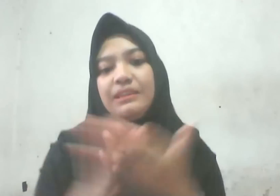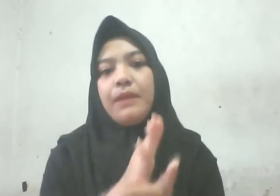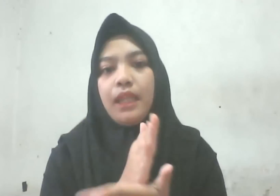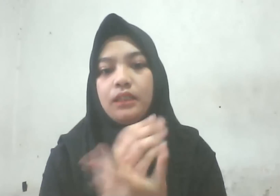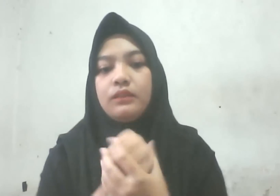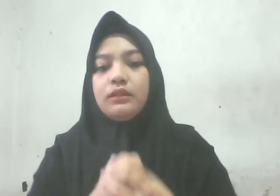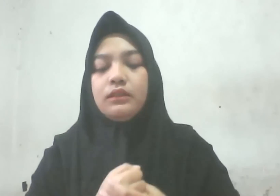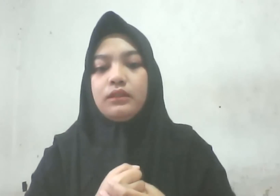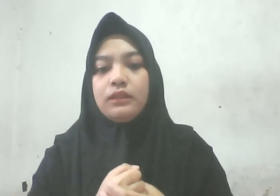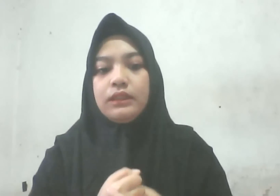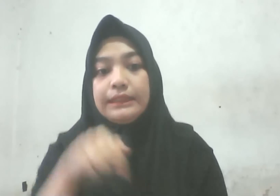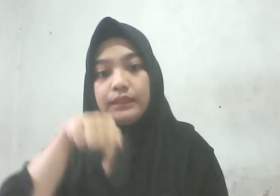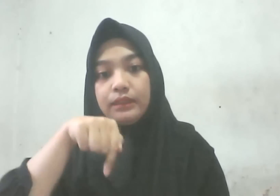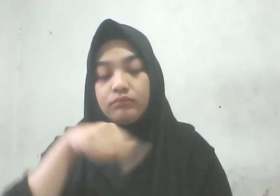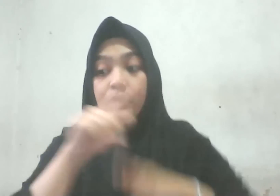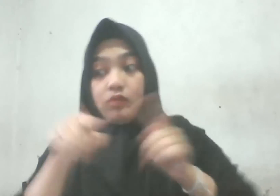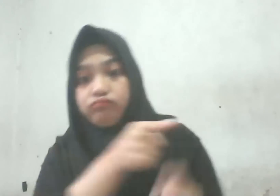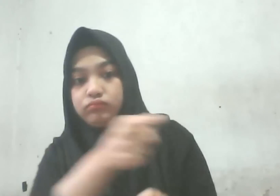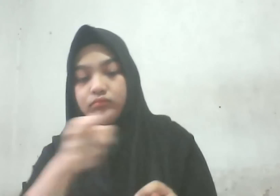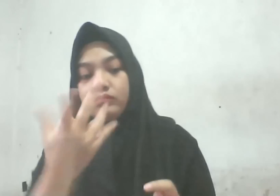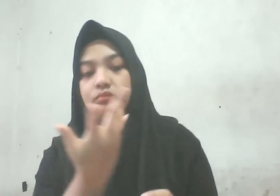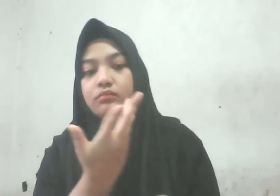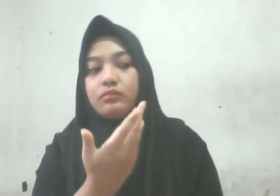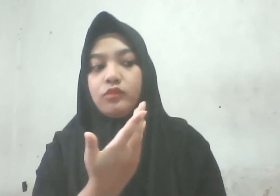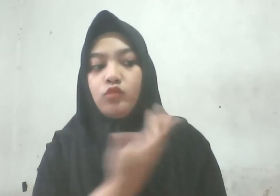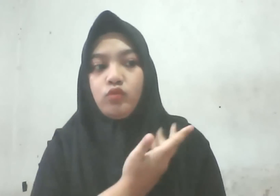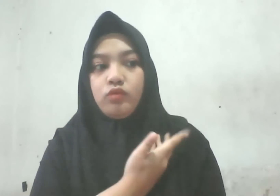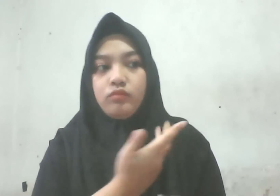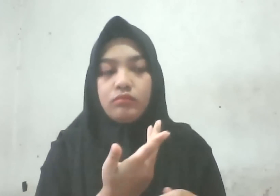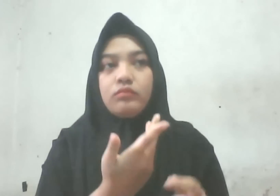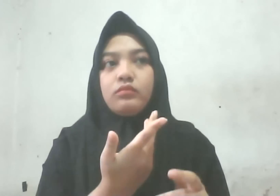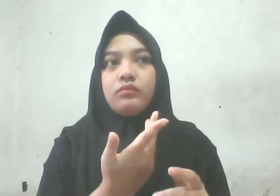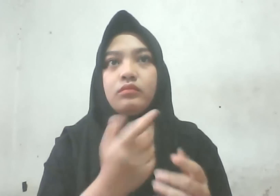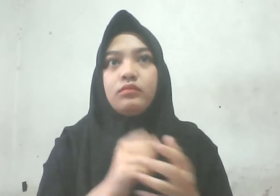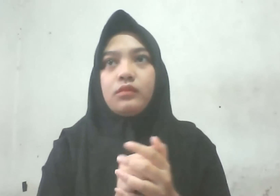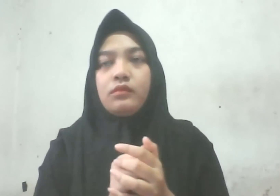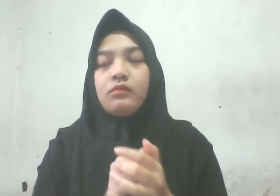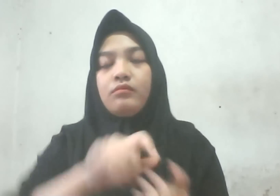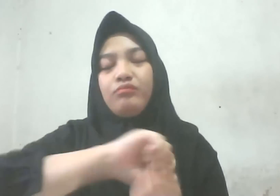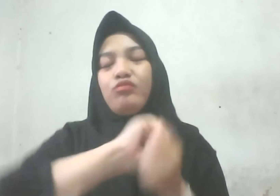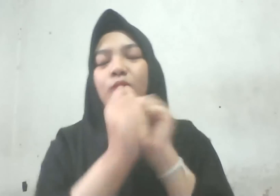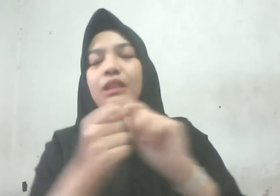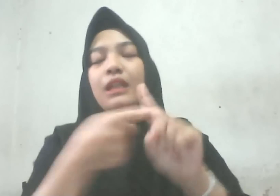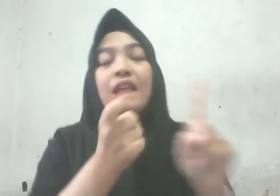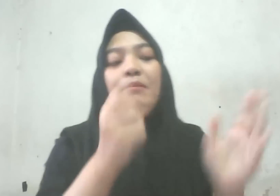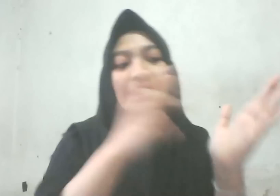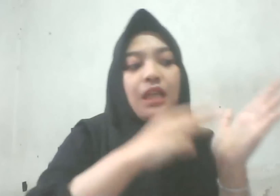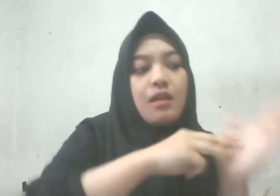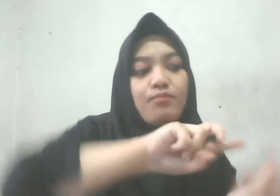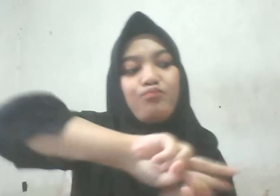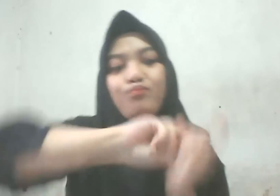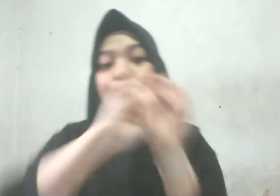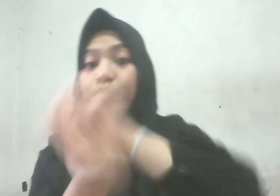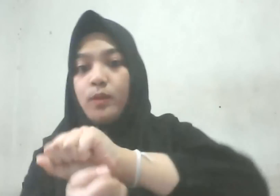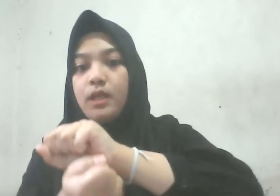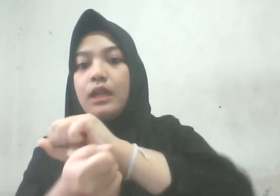And this, if you like, flipping of disability from problem to opportunity is, I think,